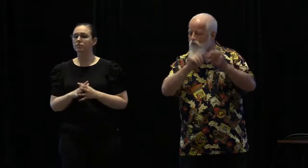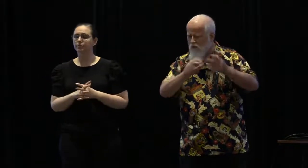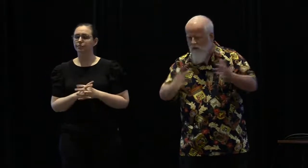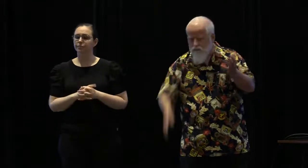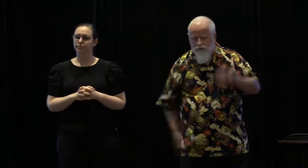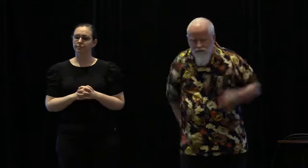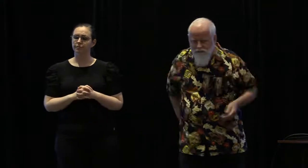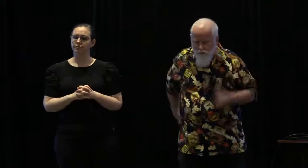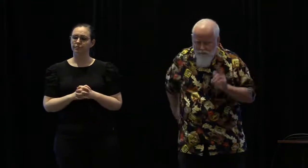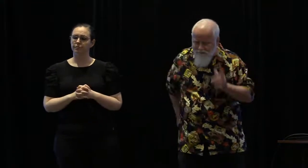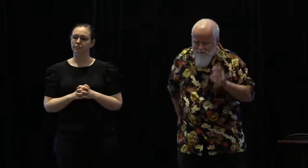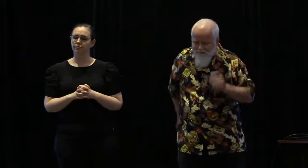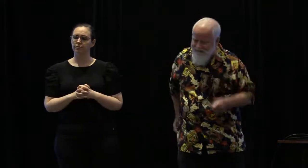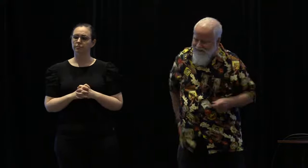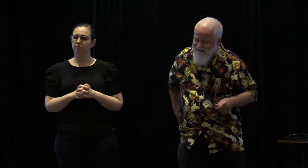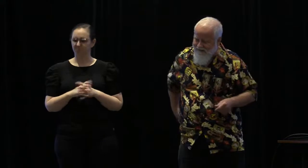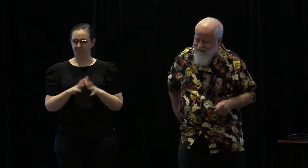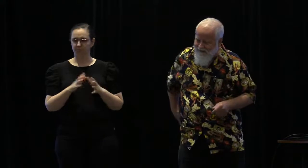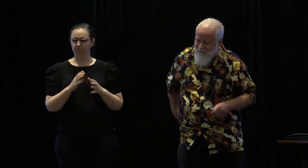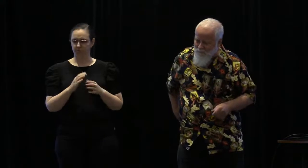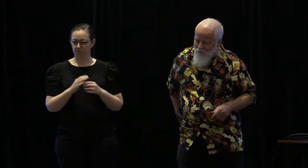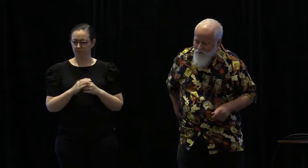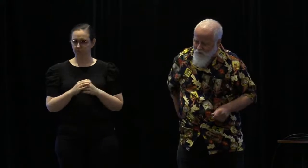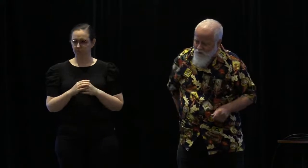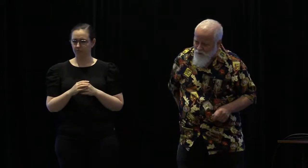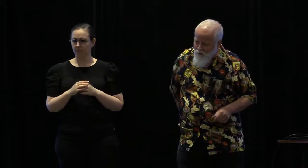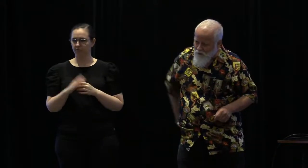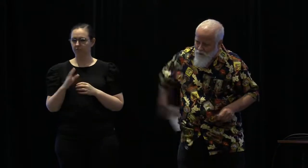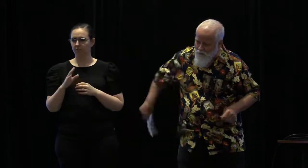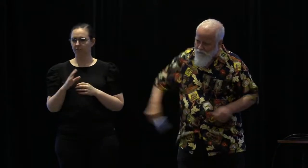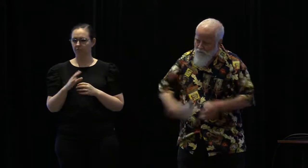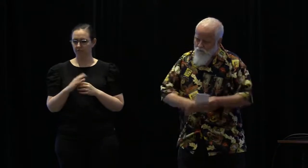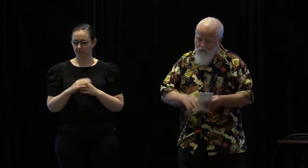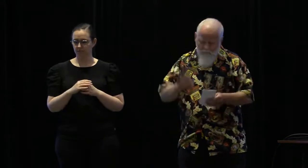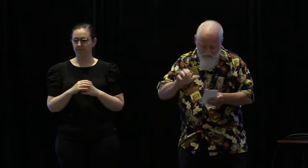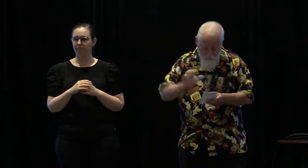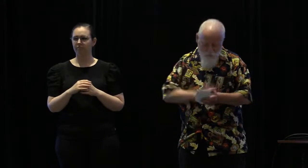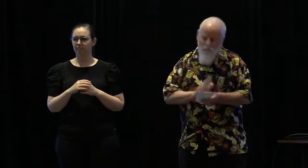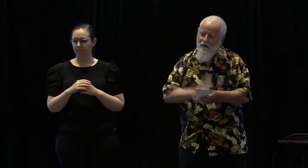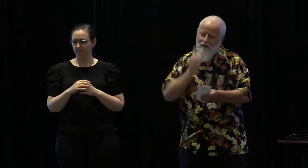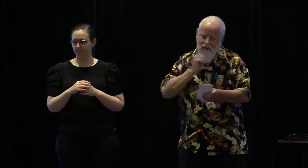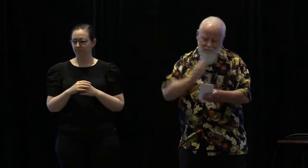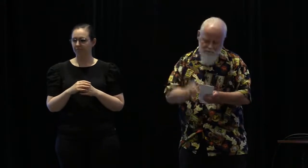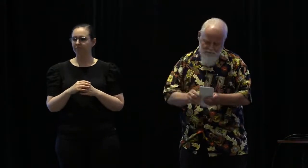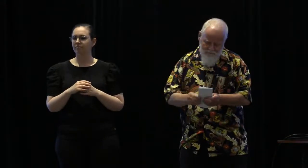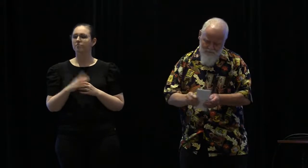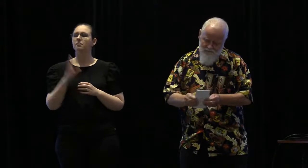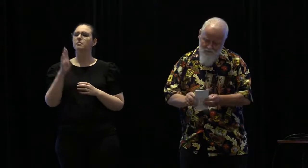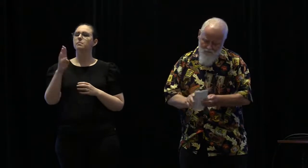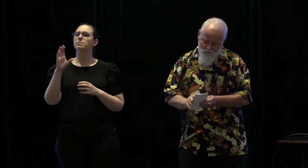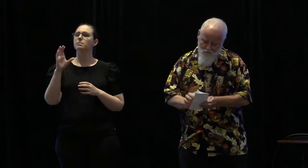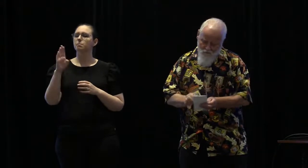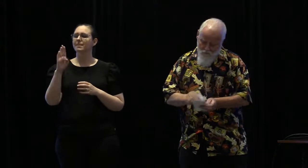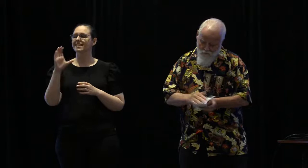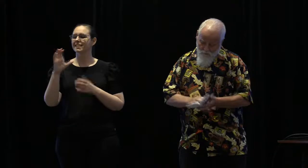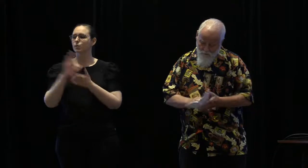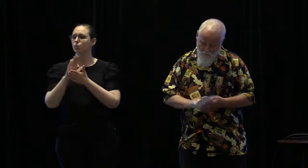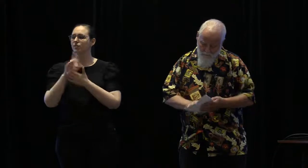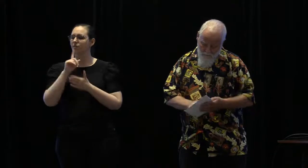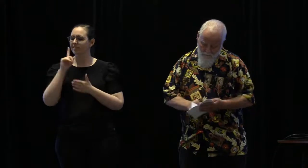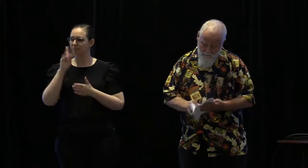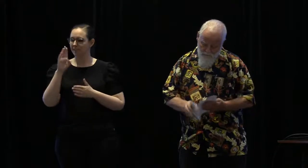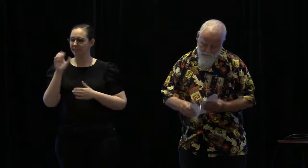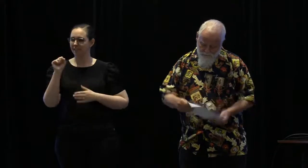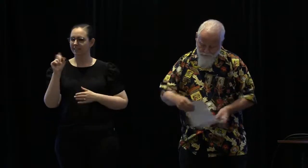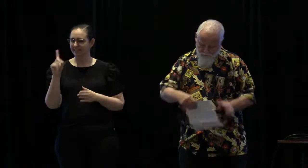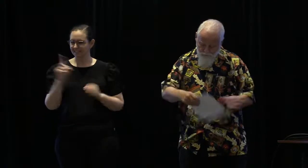It supports the Okanagan Valley Association of the Deaf, the Greater Vancouver Association of the Deaf. It supports me getting my